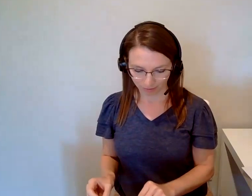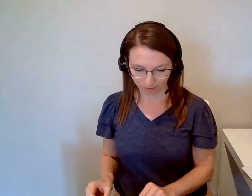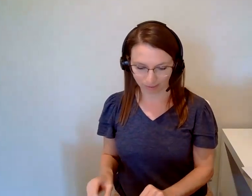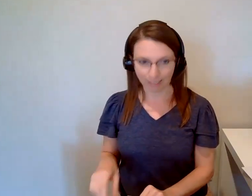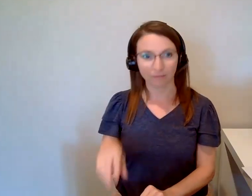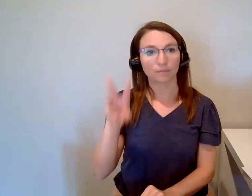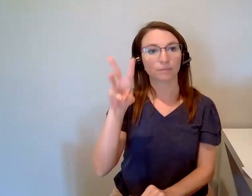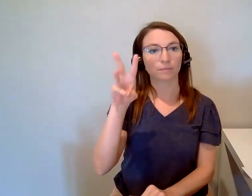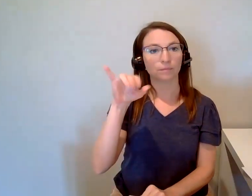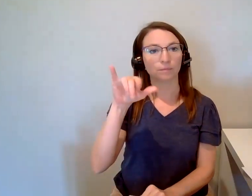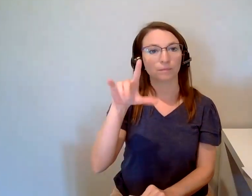Okay.